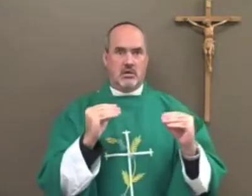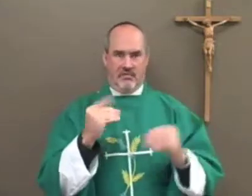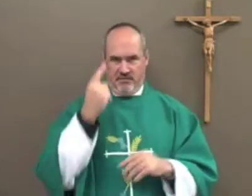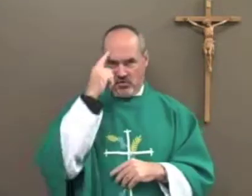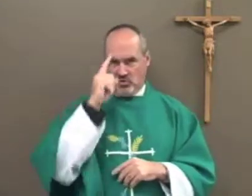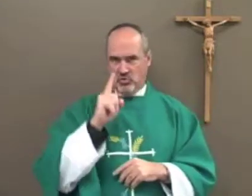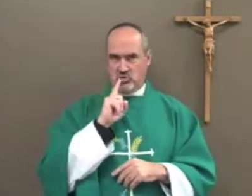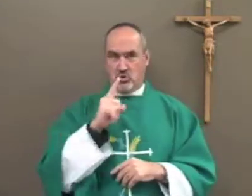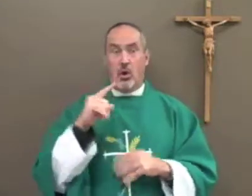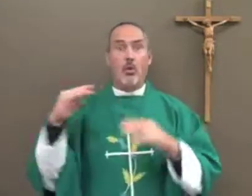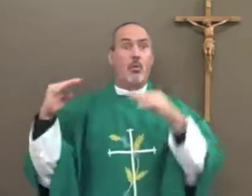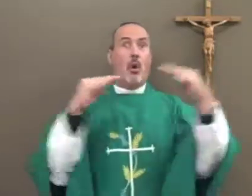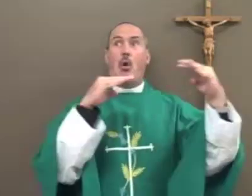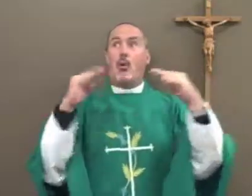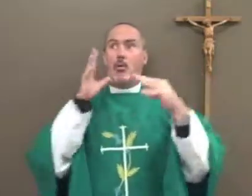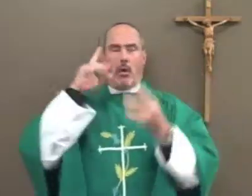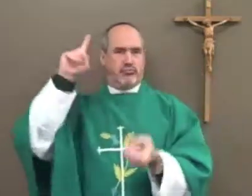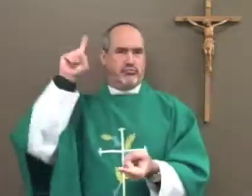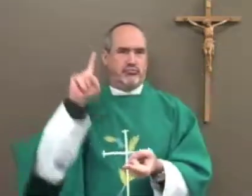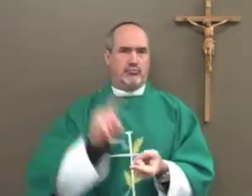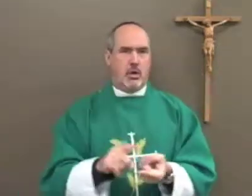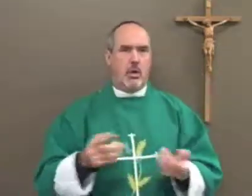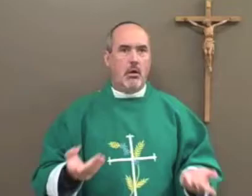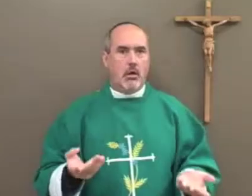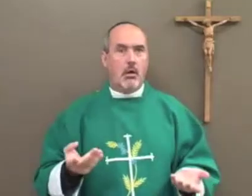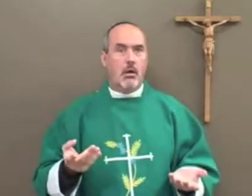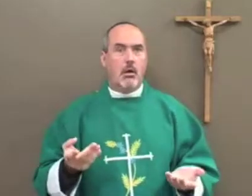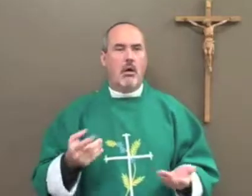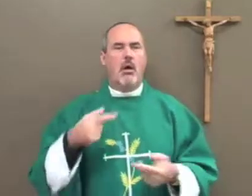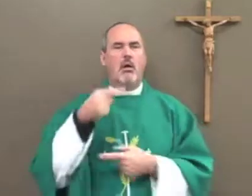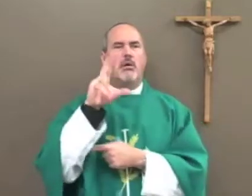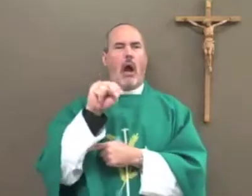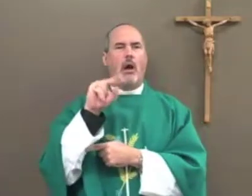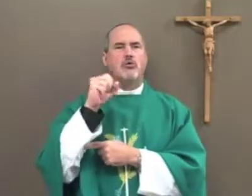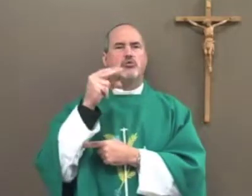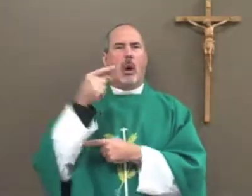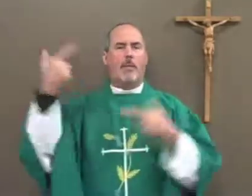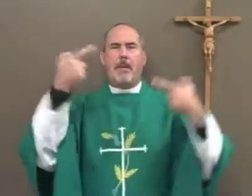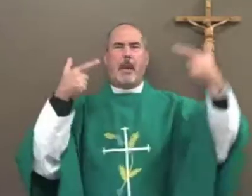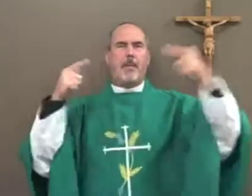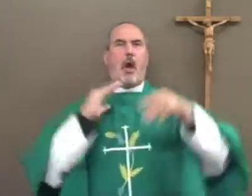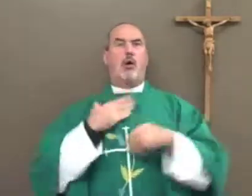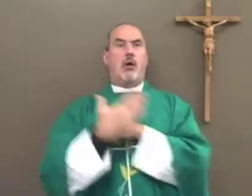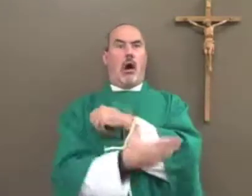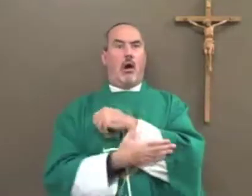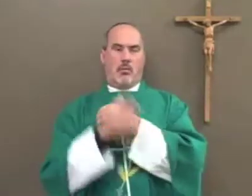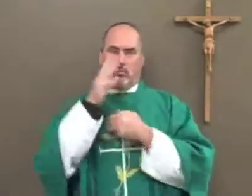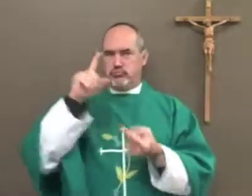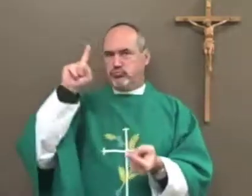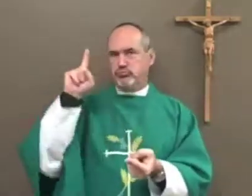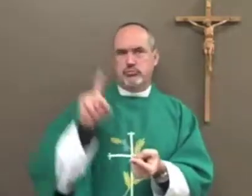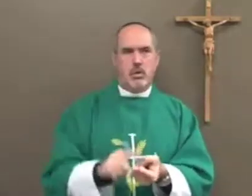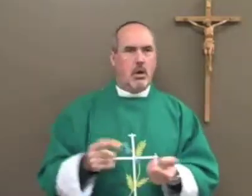Jesus' teachings, and if we were serious, and if we did it, there would be so much less war, so much less